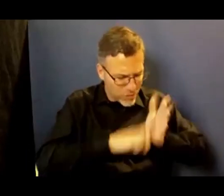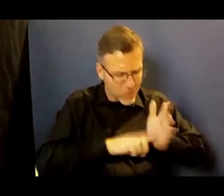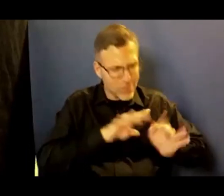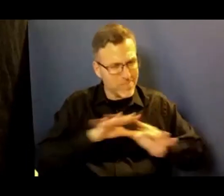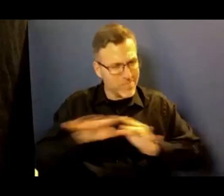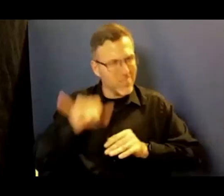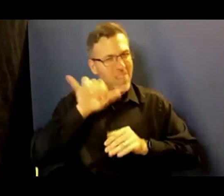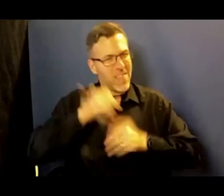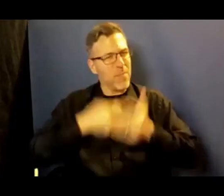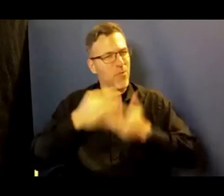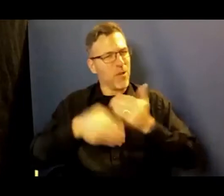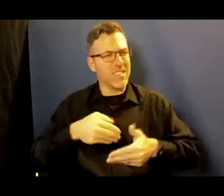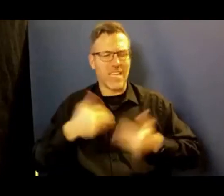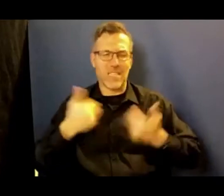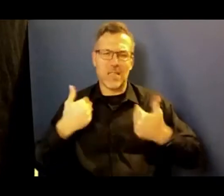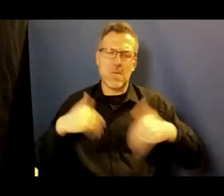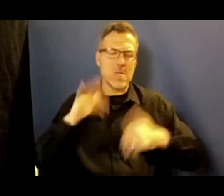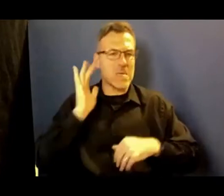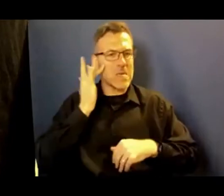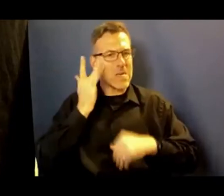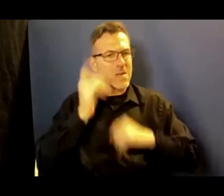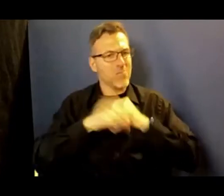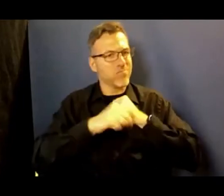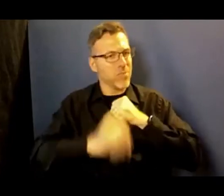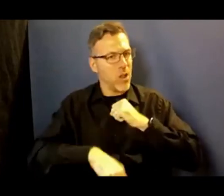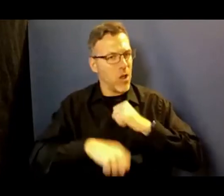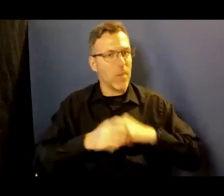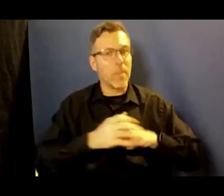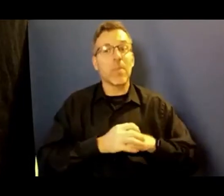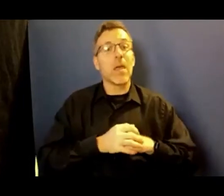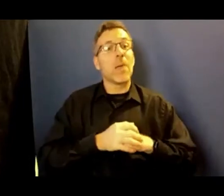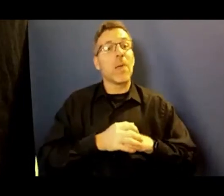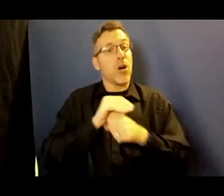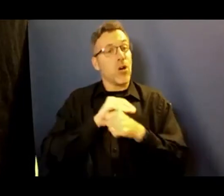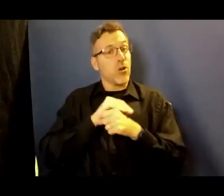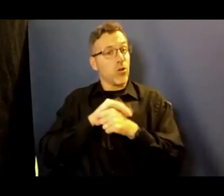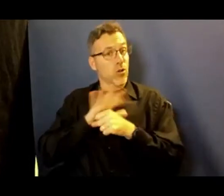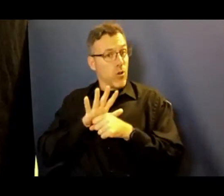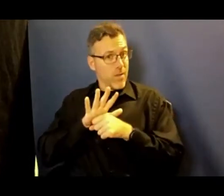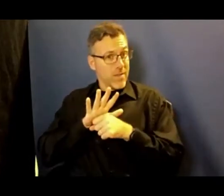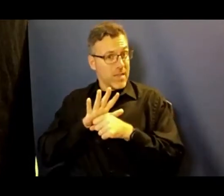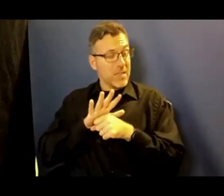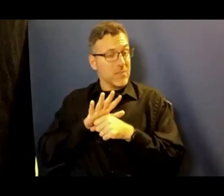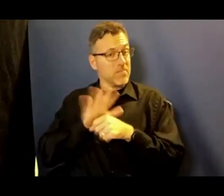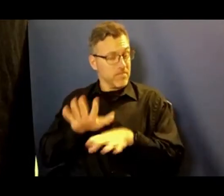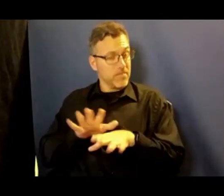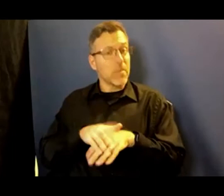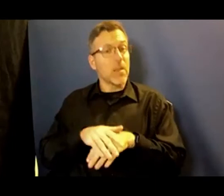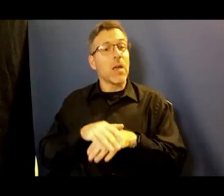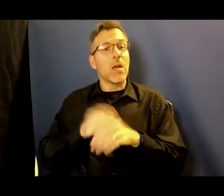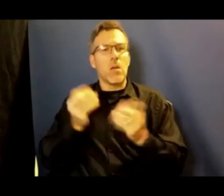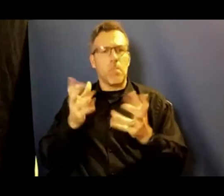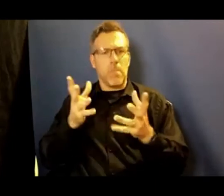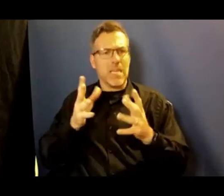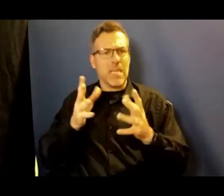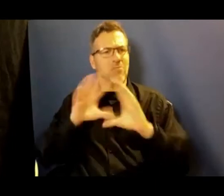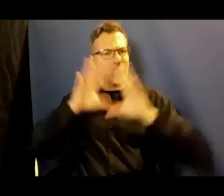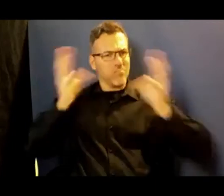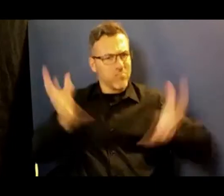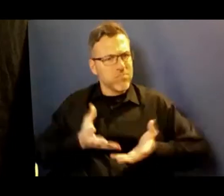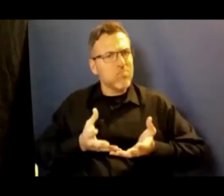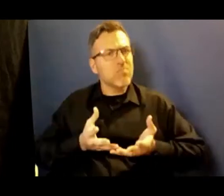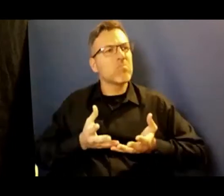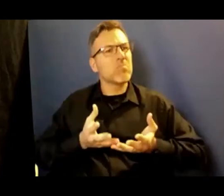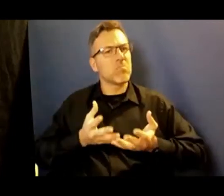COVID, we were able to say, us and many other parts of the world said, oh, you have an idea? You've been working on the SARS vaccine